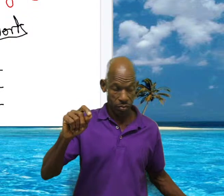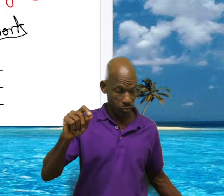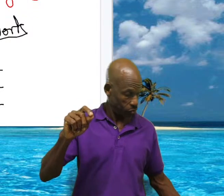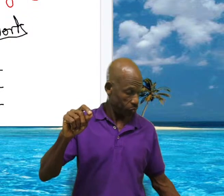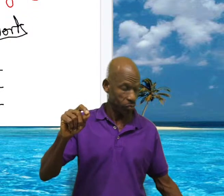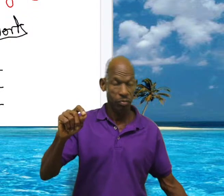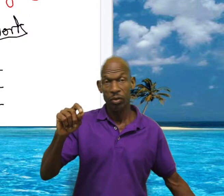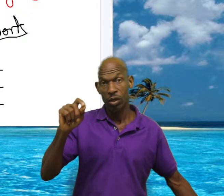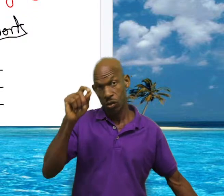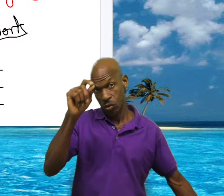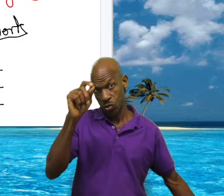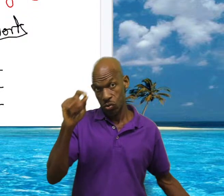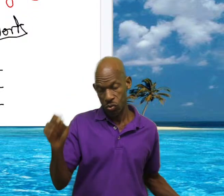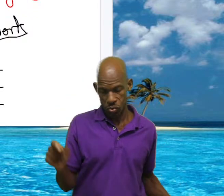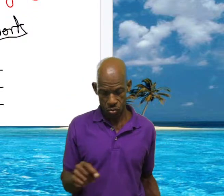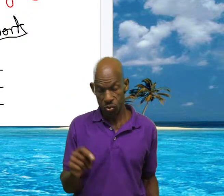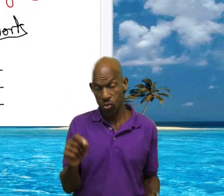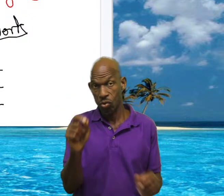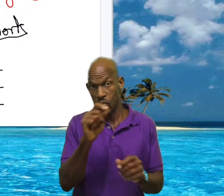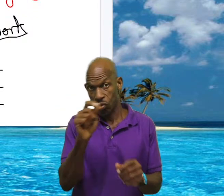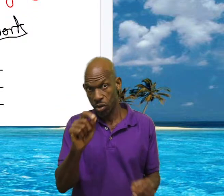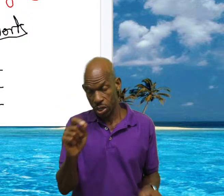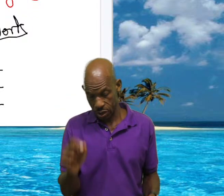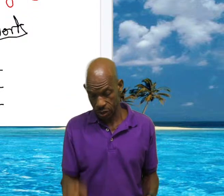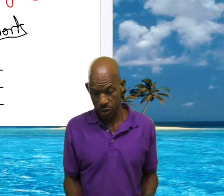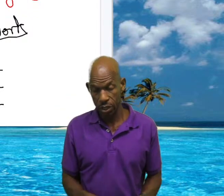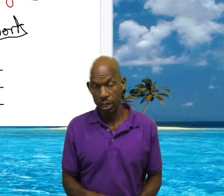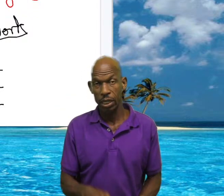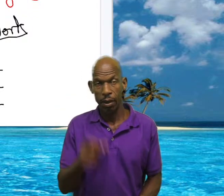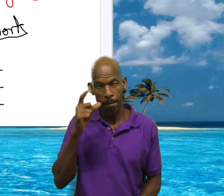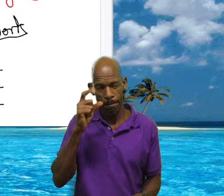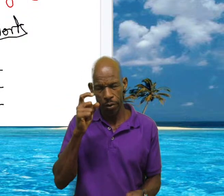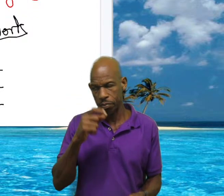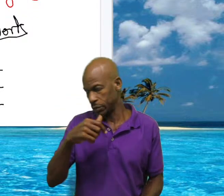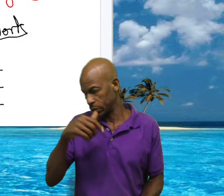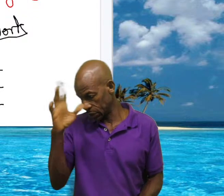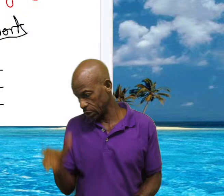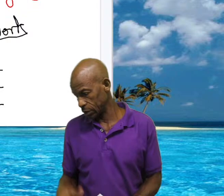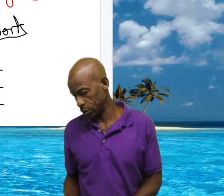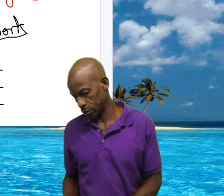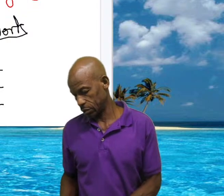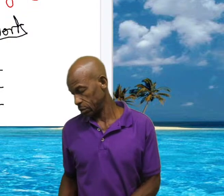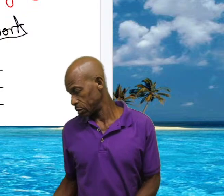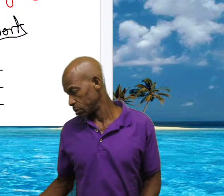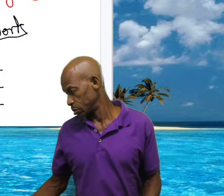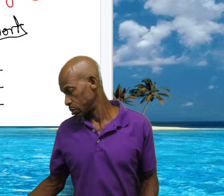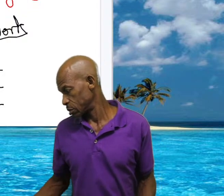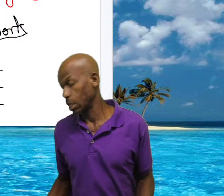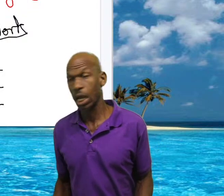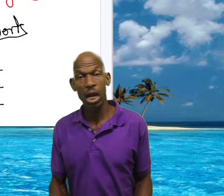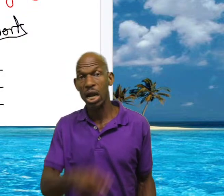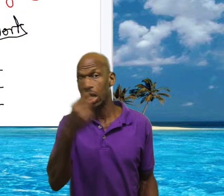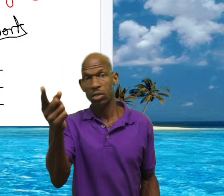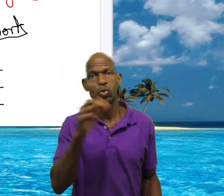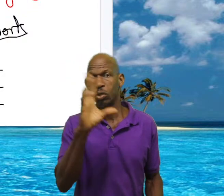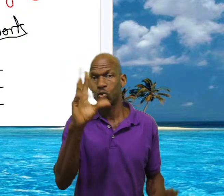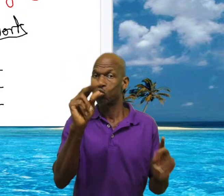and do it. And at the end of the time, you're going to send a picture to me. That is the same thing we did the last time. So we're going to do that.